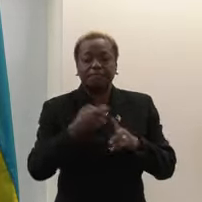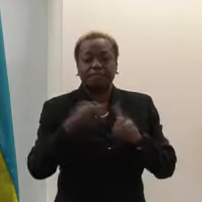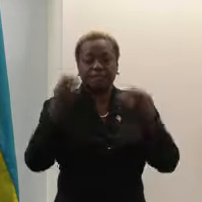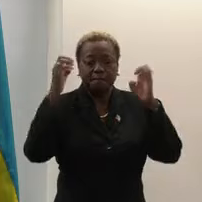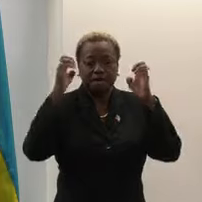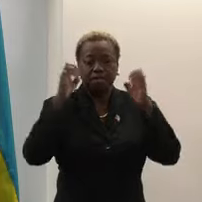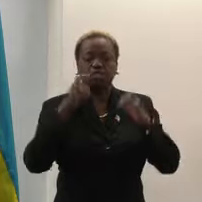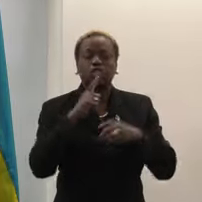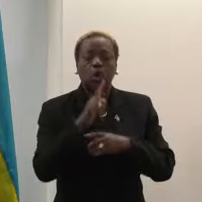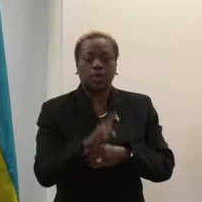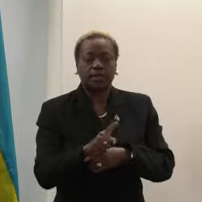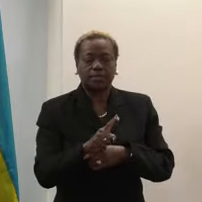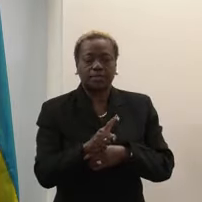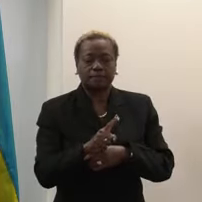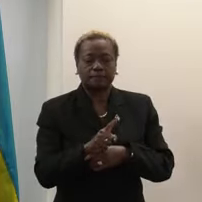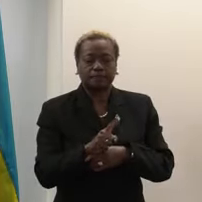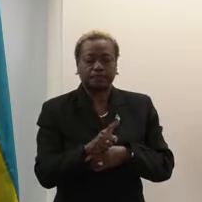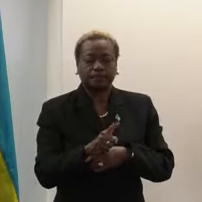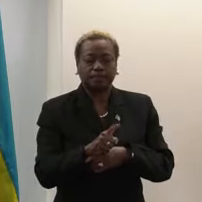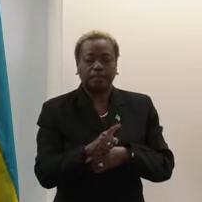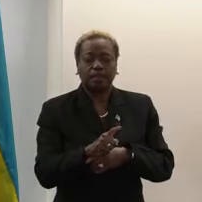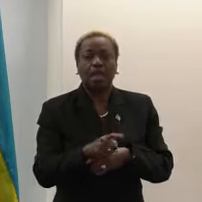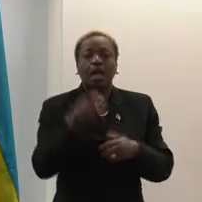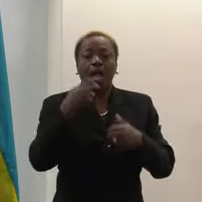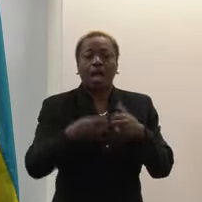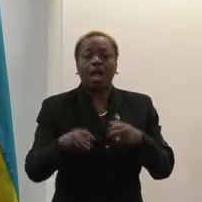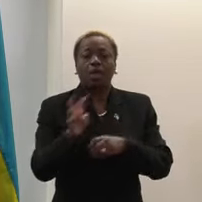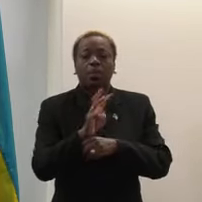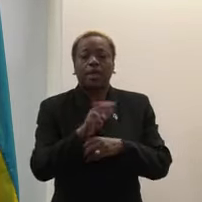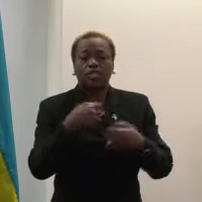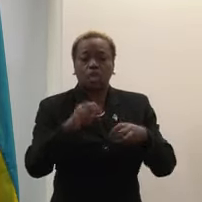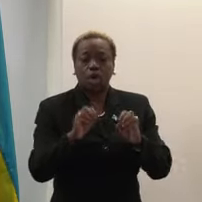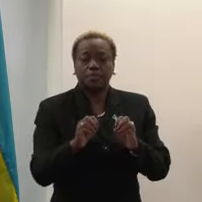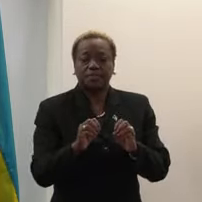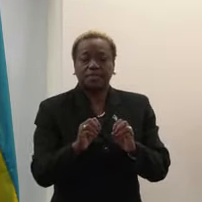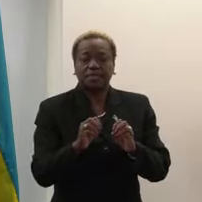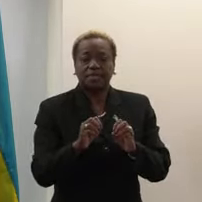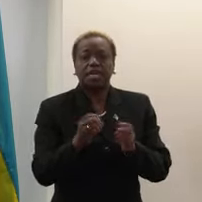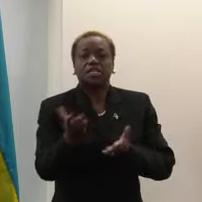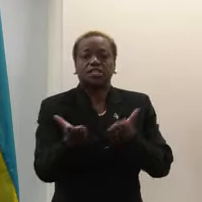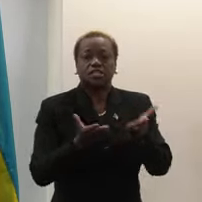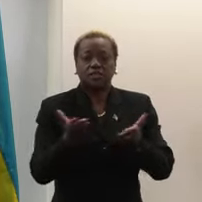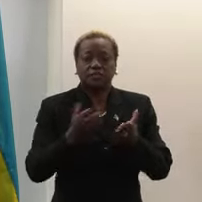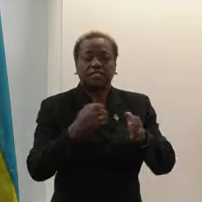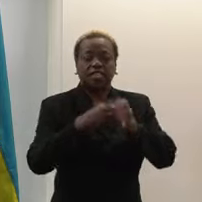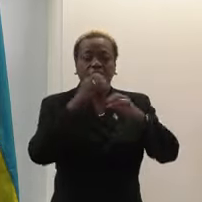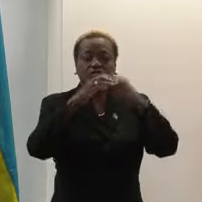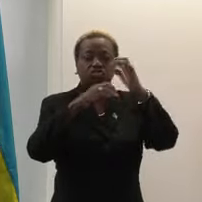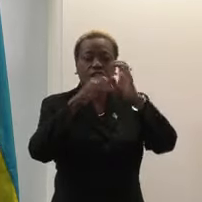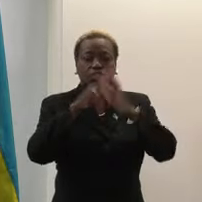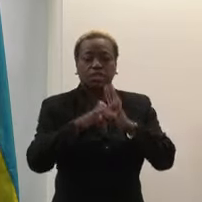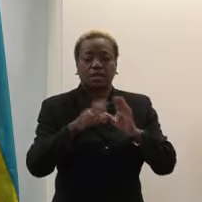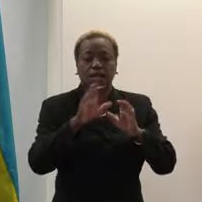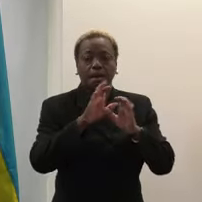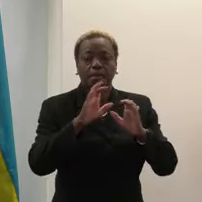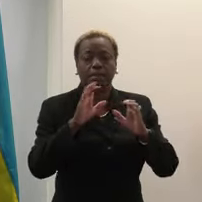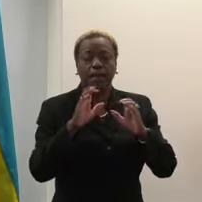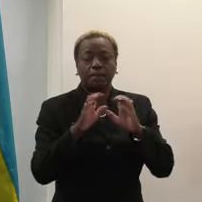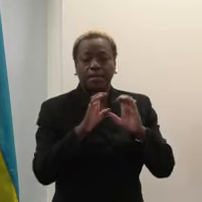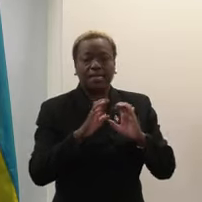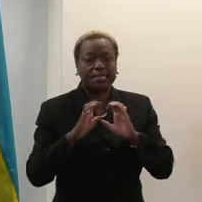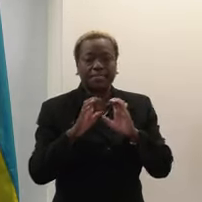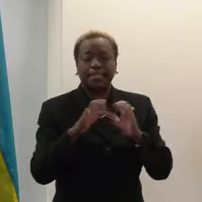emergency orders. Hardware stores to service those construction companies have